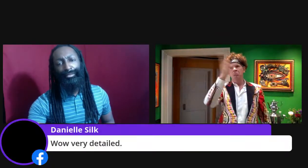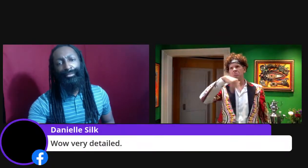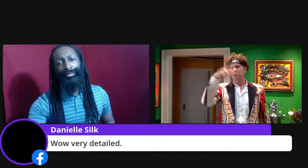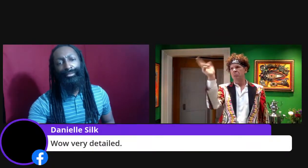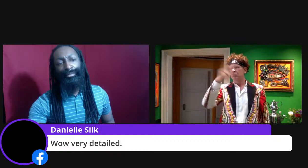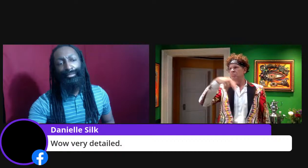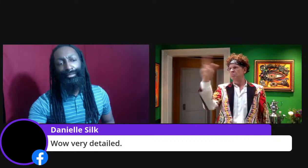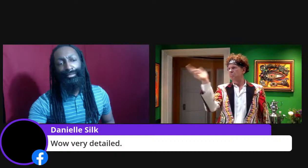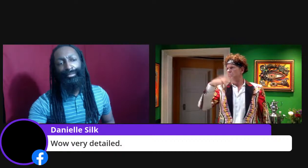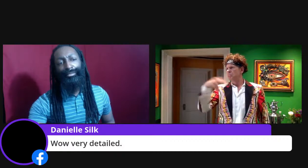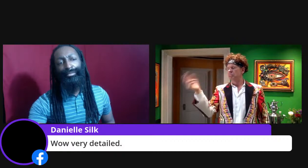you know, create a mural.